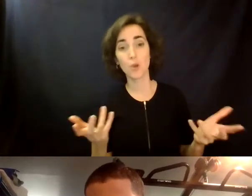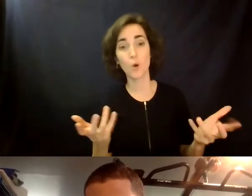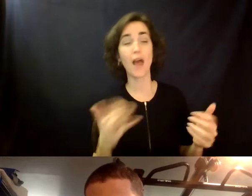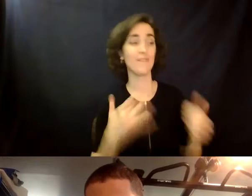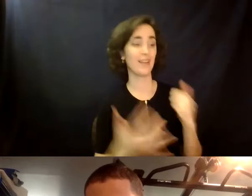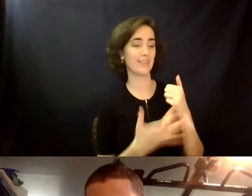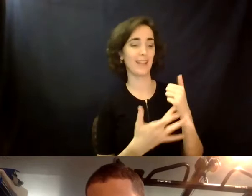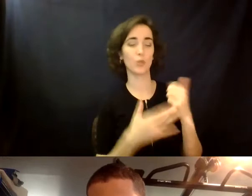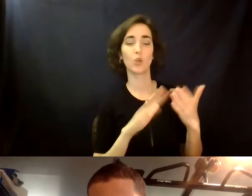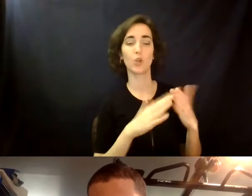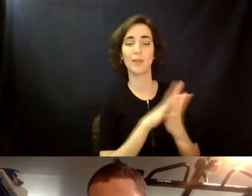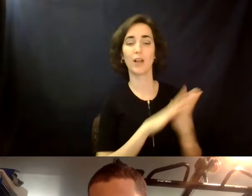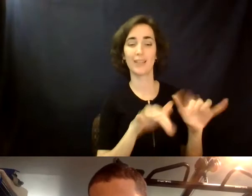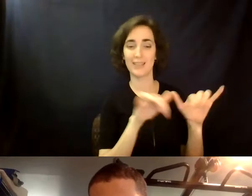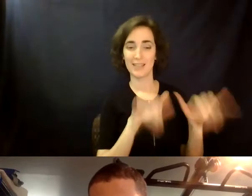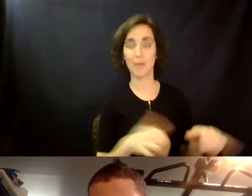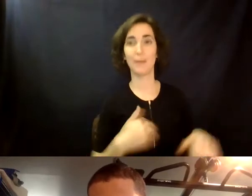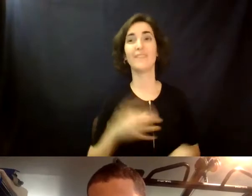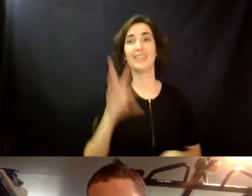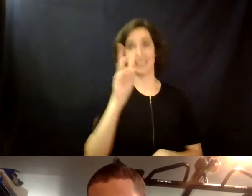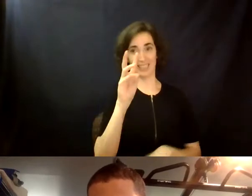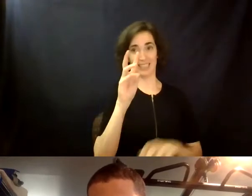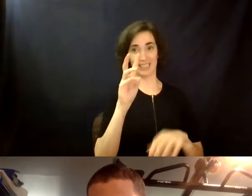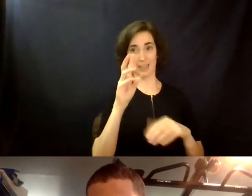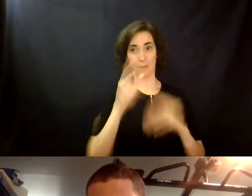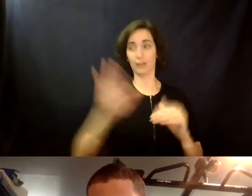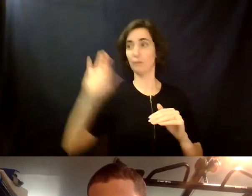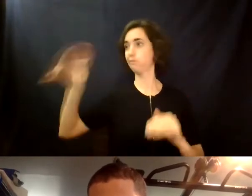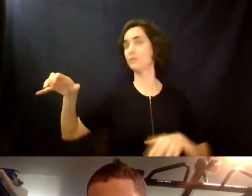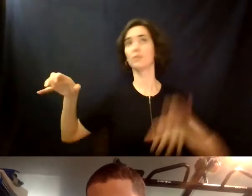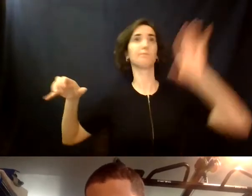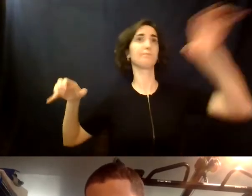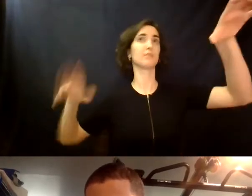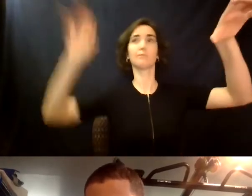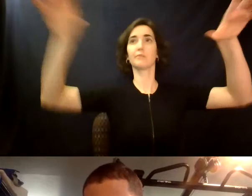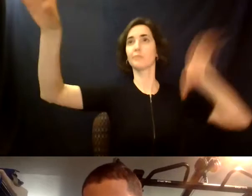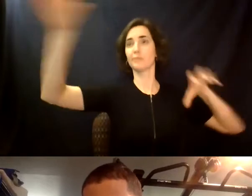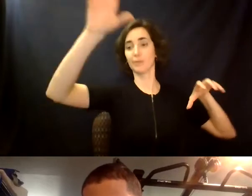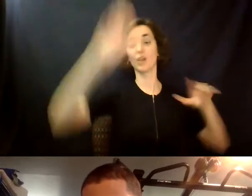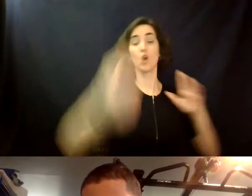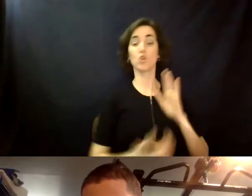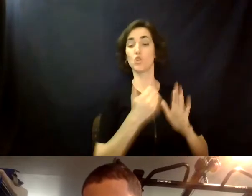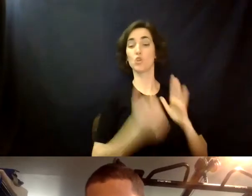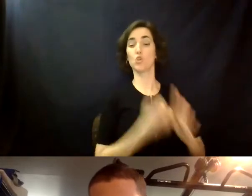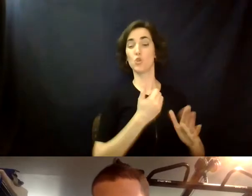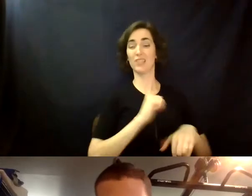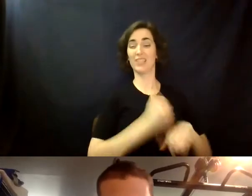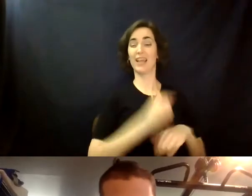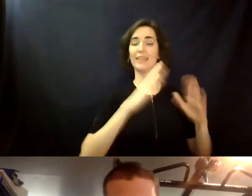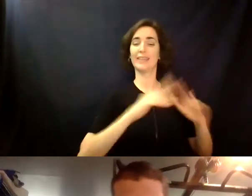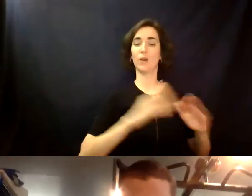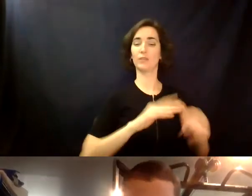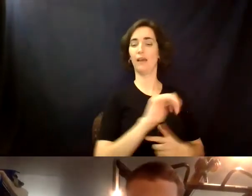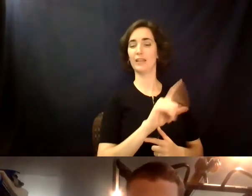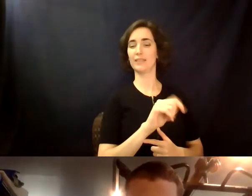system that has 6 campuses spread out throughout the region. The newest one is in downtown Alexandria. And we did a